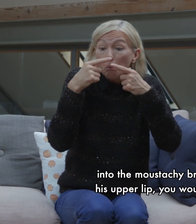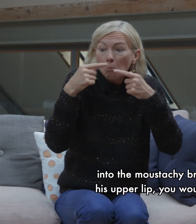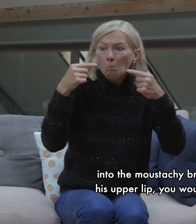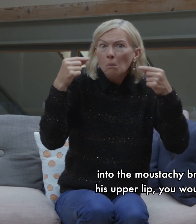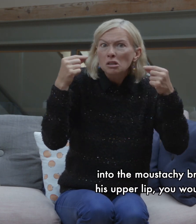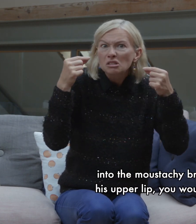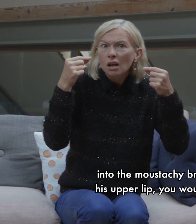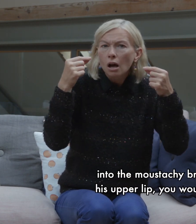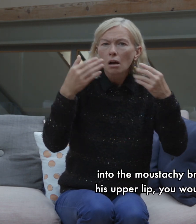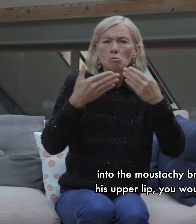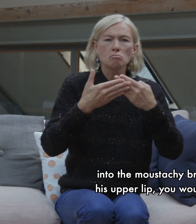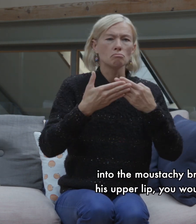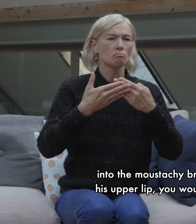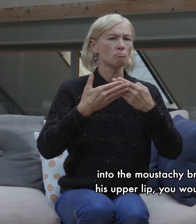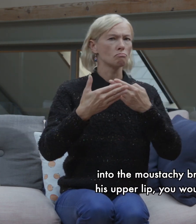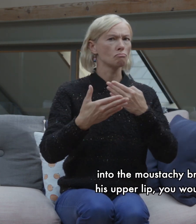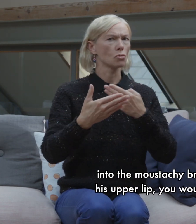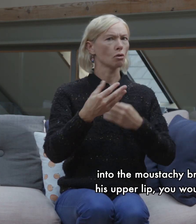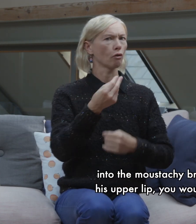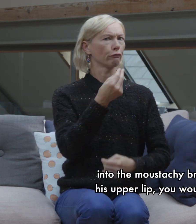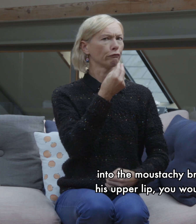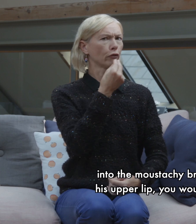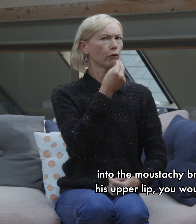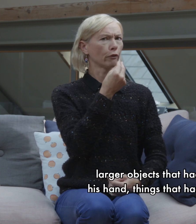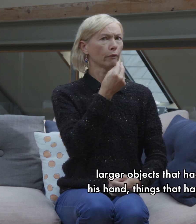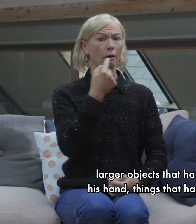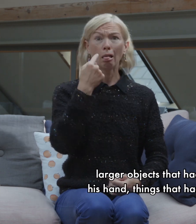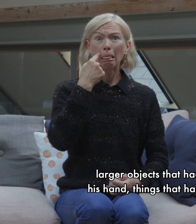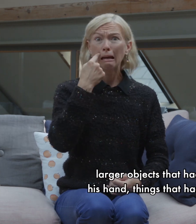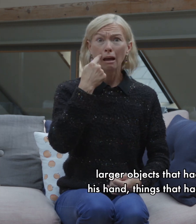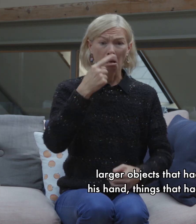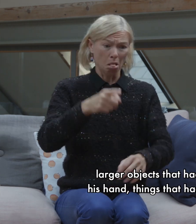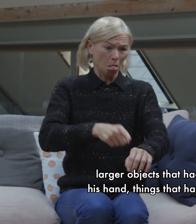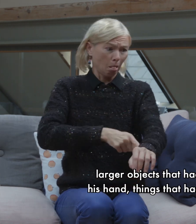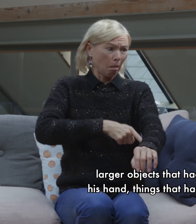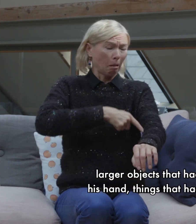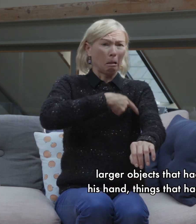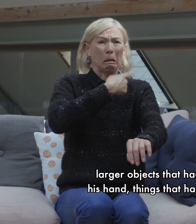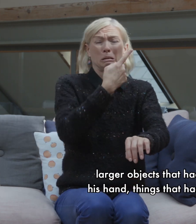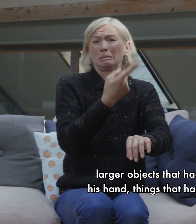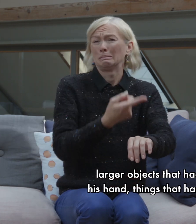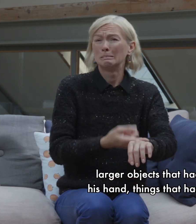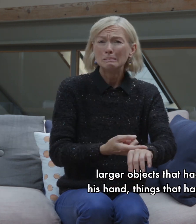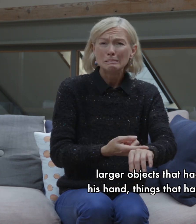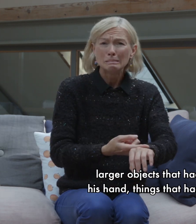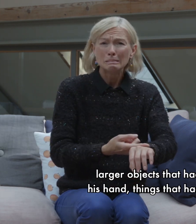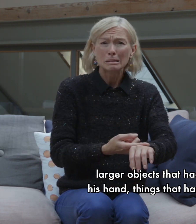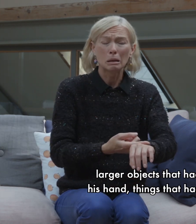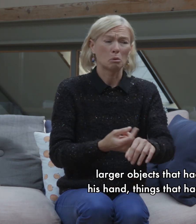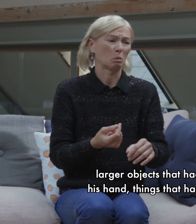moustachy bristles sticking out over his upper lip, you would probably see much larger objects that had escaped the wipe of his hand, things that had